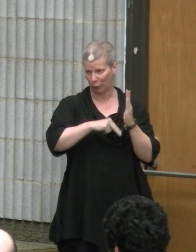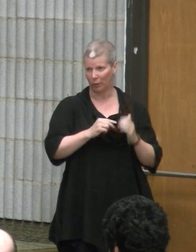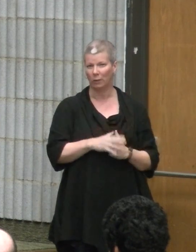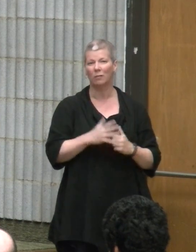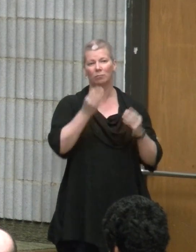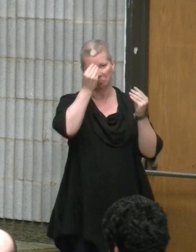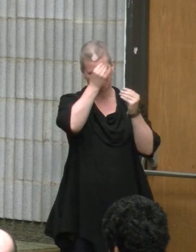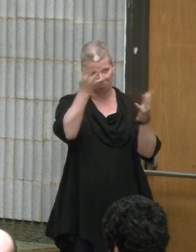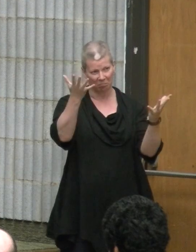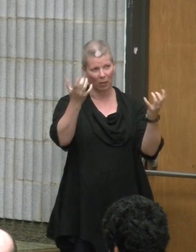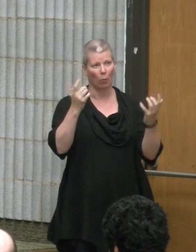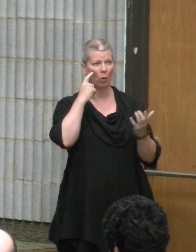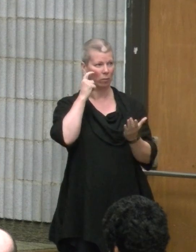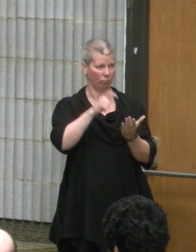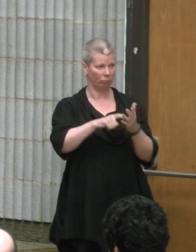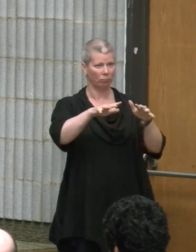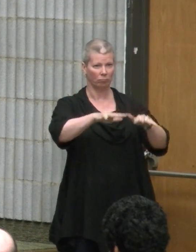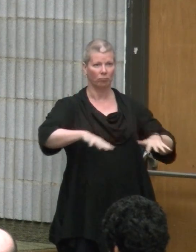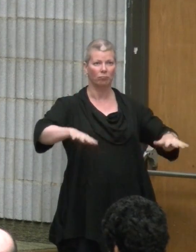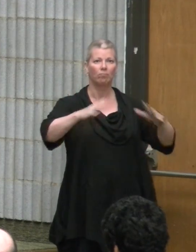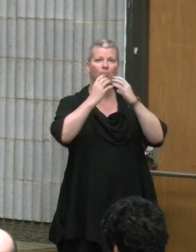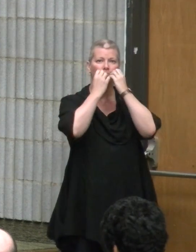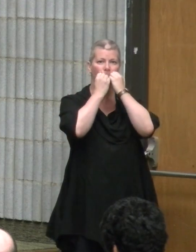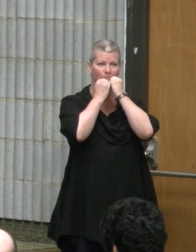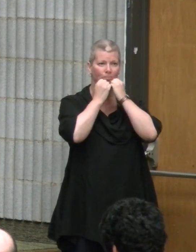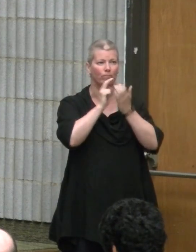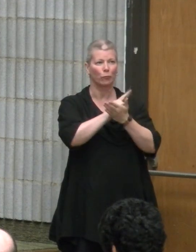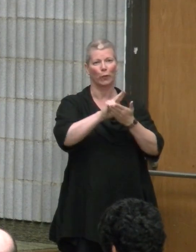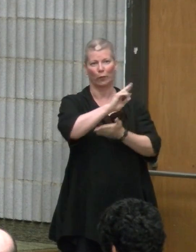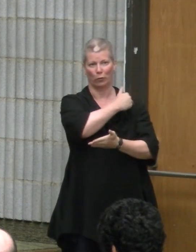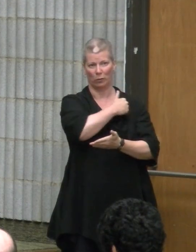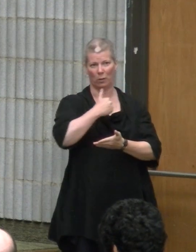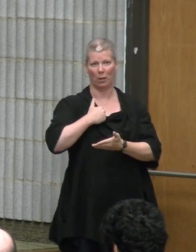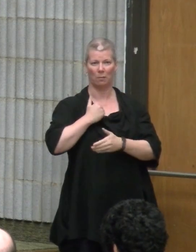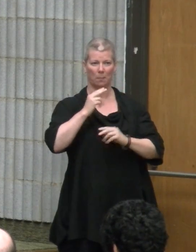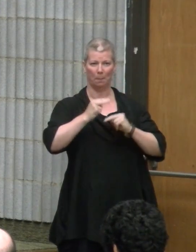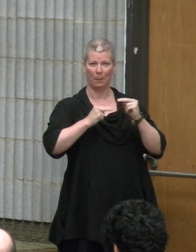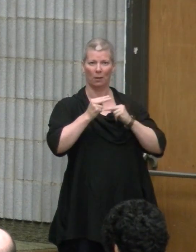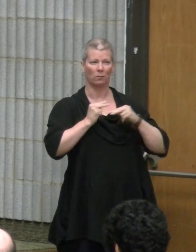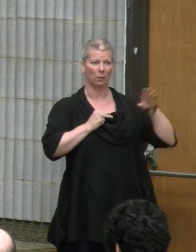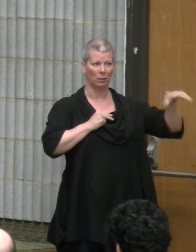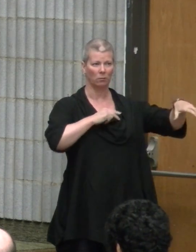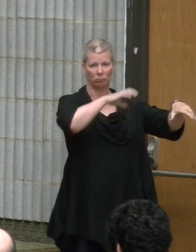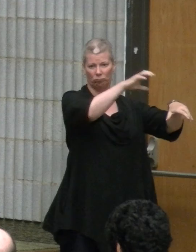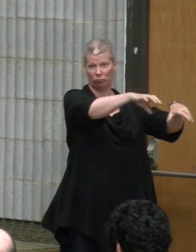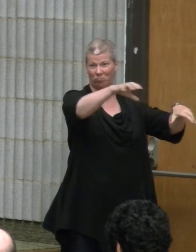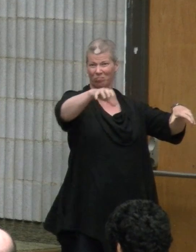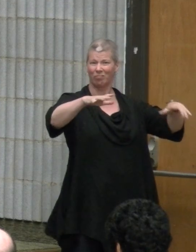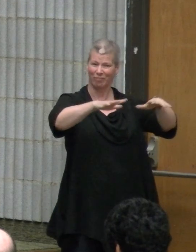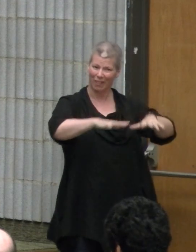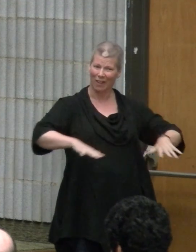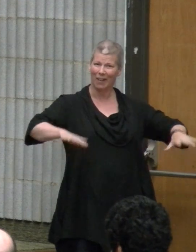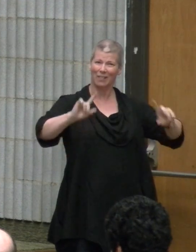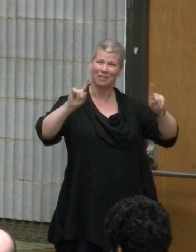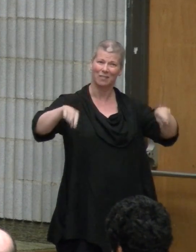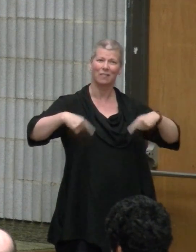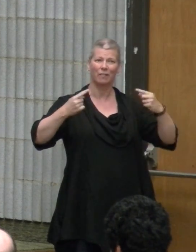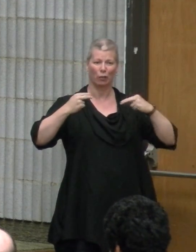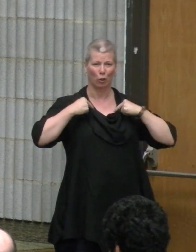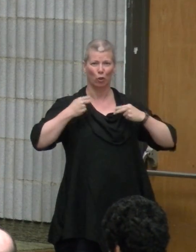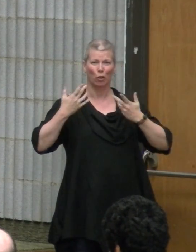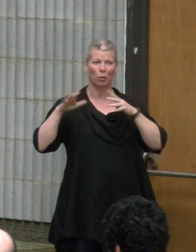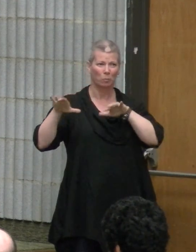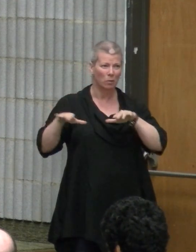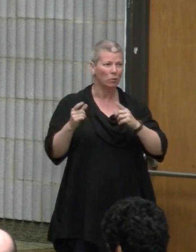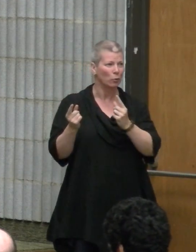acknowledge the sacred land on which the University of Toronto operates. It has been a site of human activity for 15,000 years. This